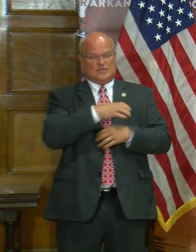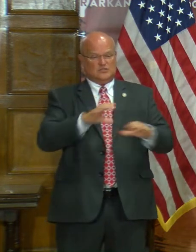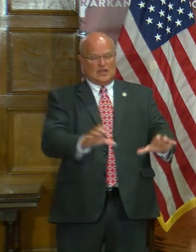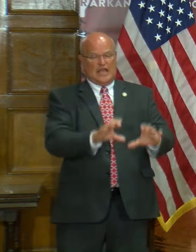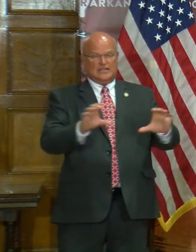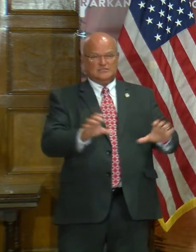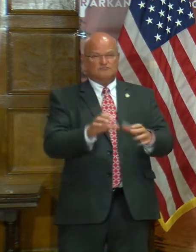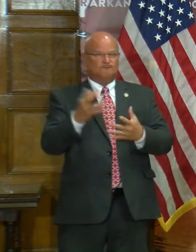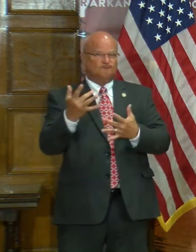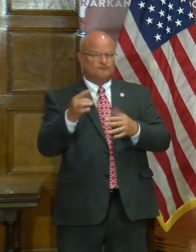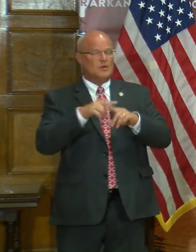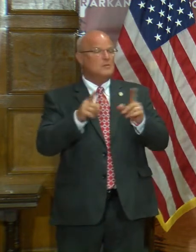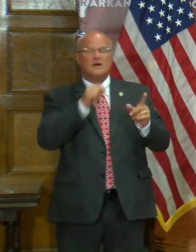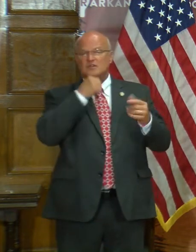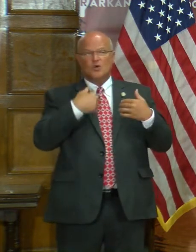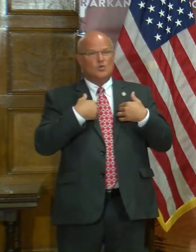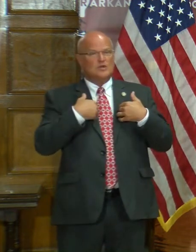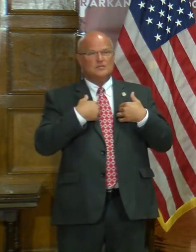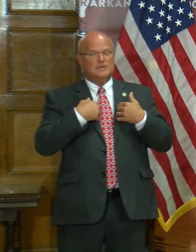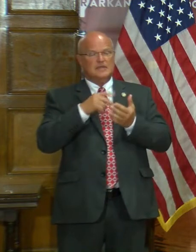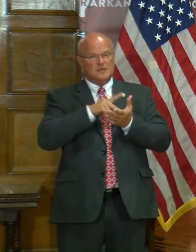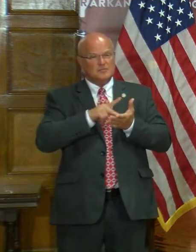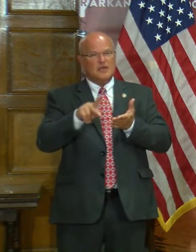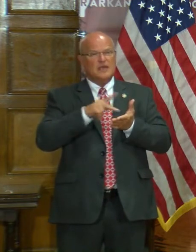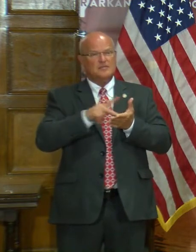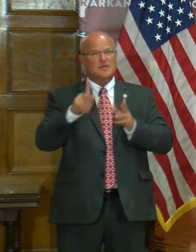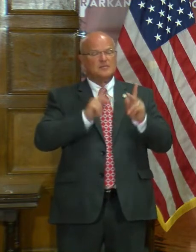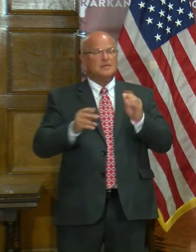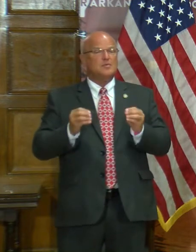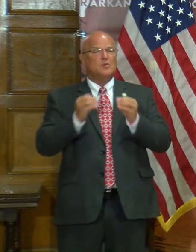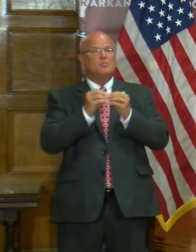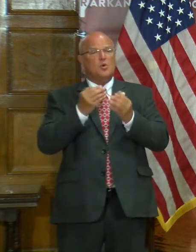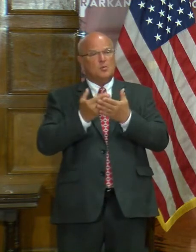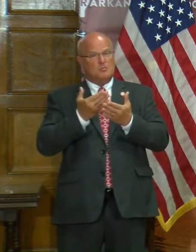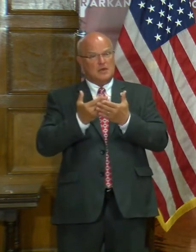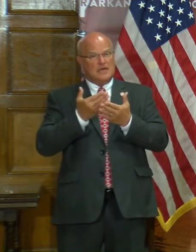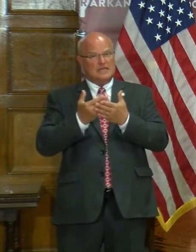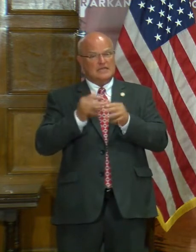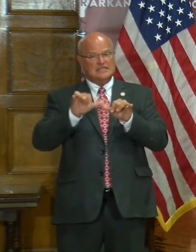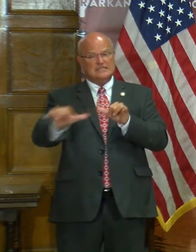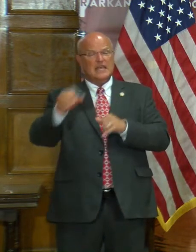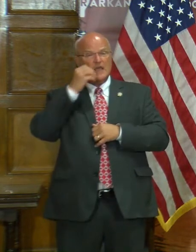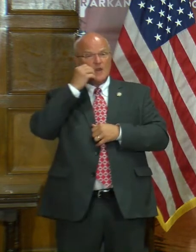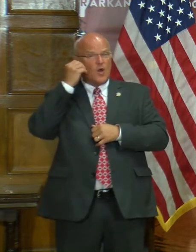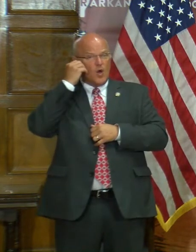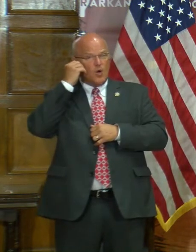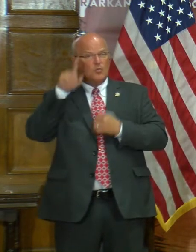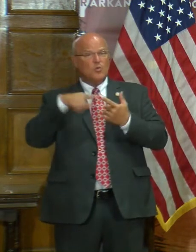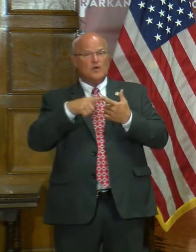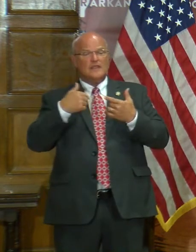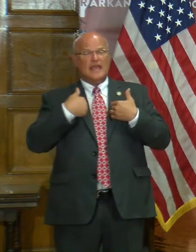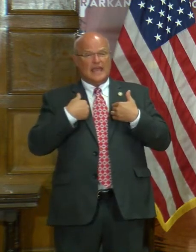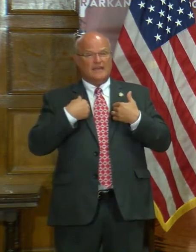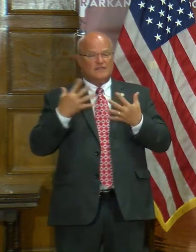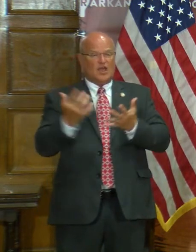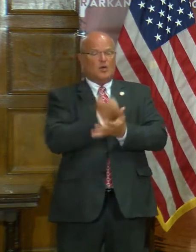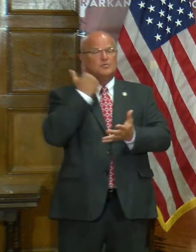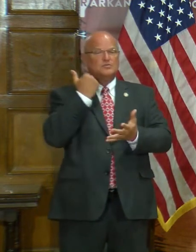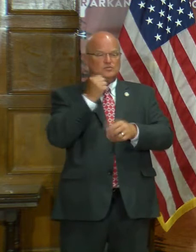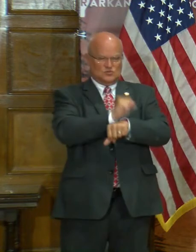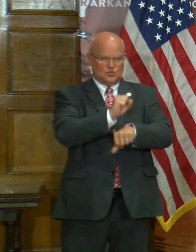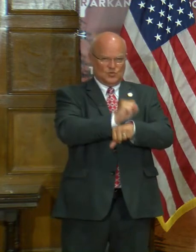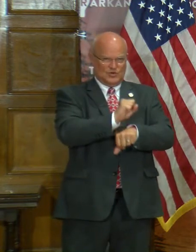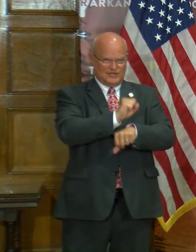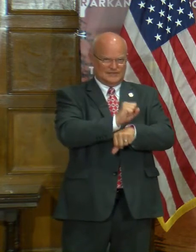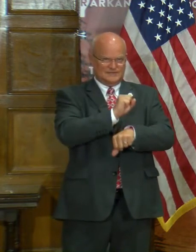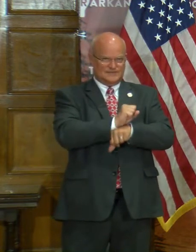action, but we don't want to be paying people more money to stay at home when if there's the opportunity to